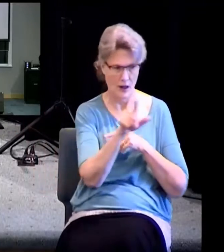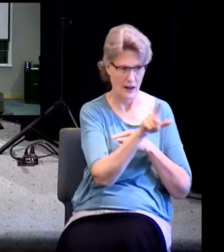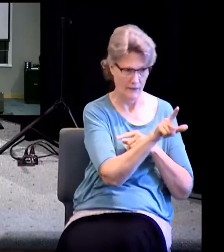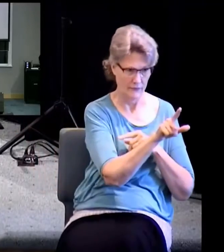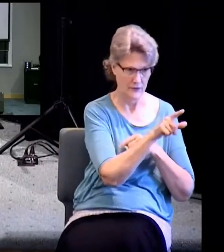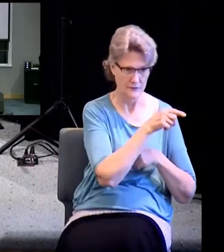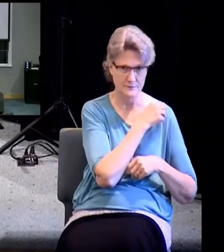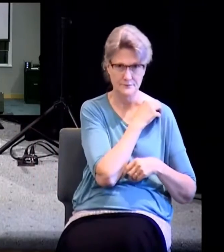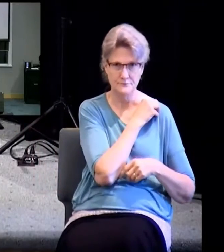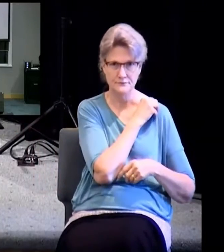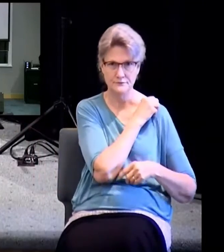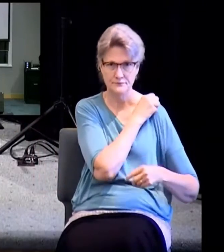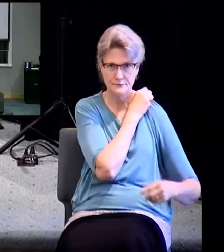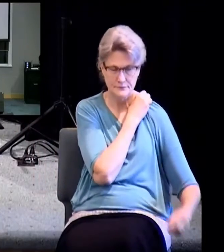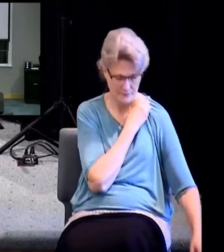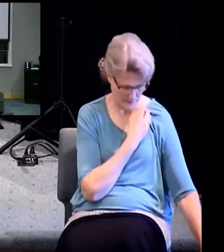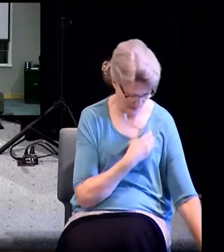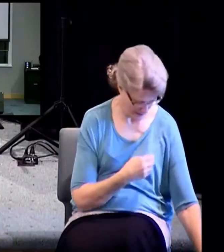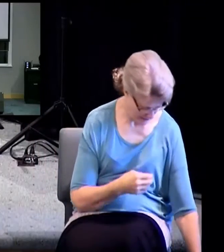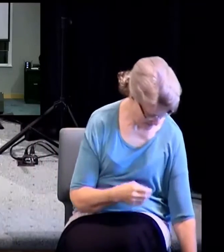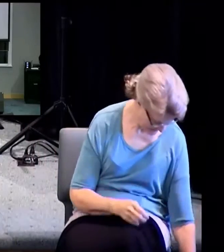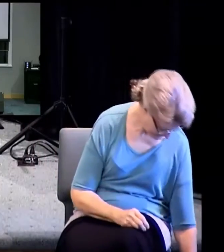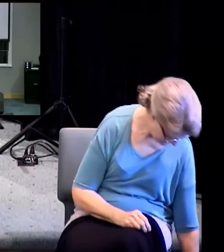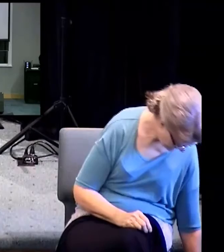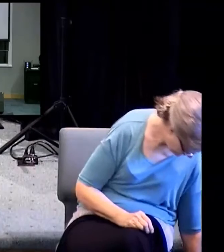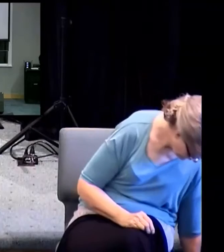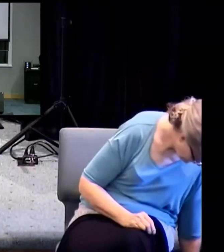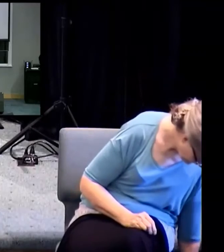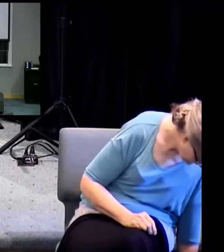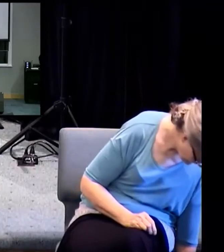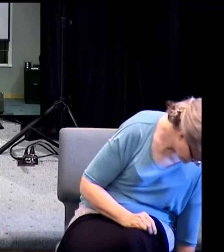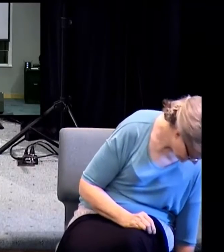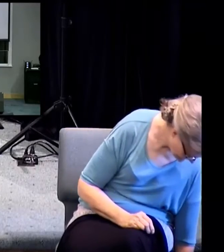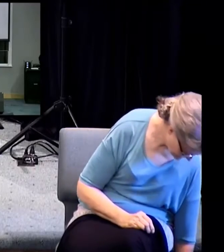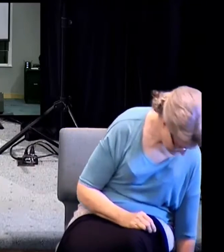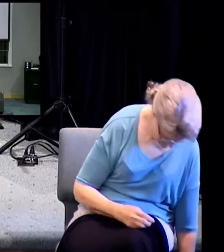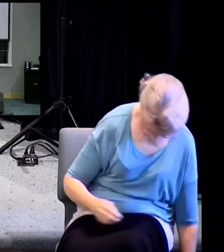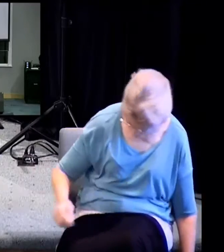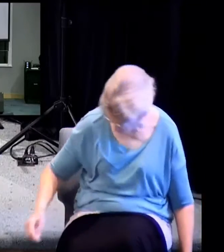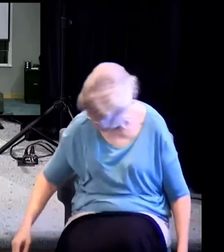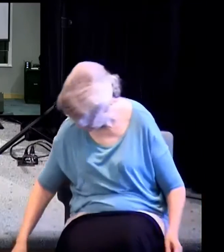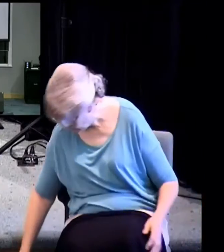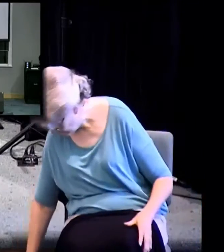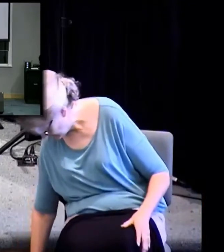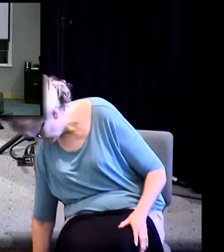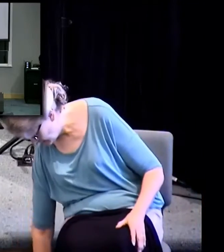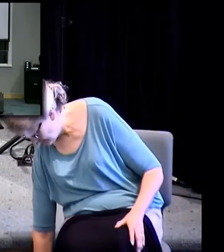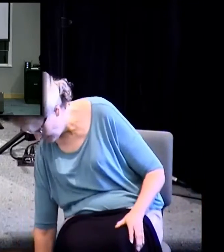But it's read from right to left. These letters are equivalent to our Yeshua